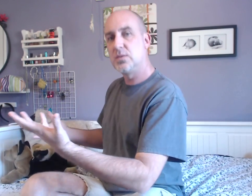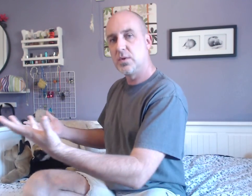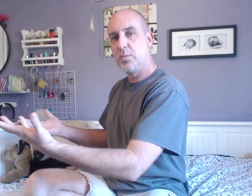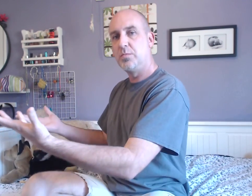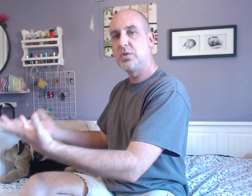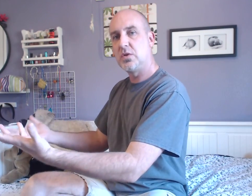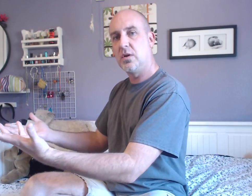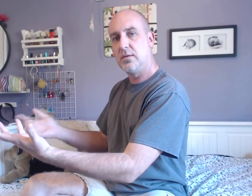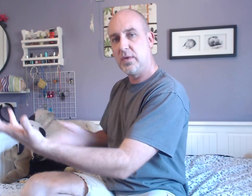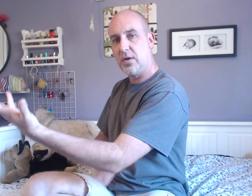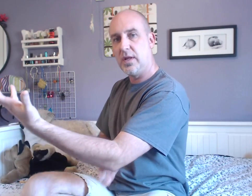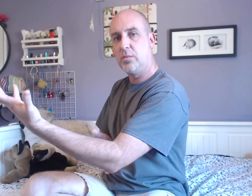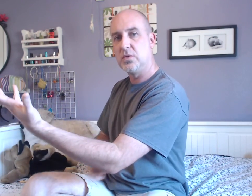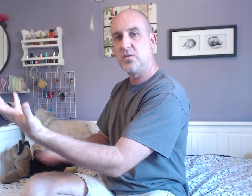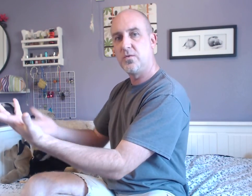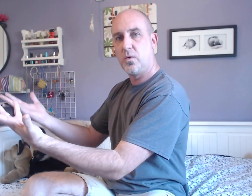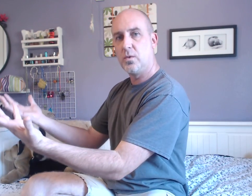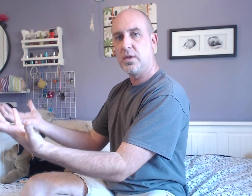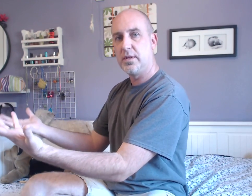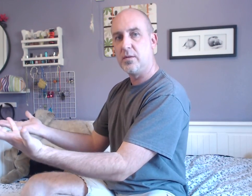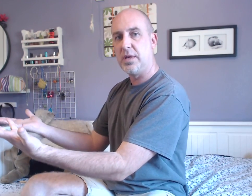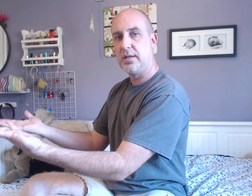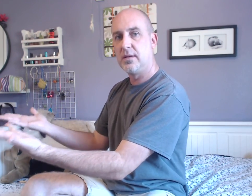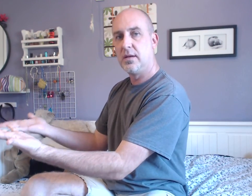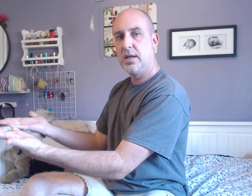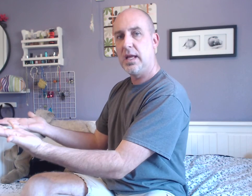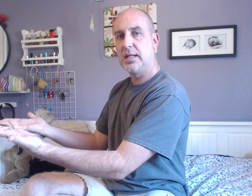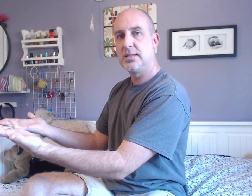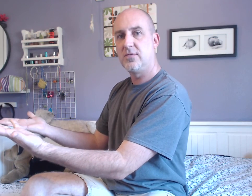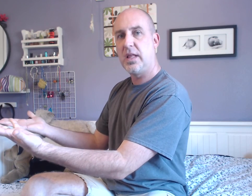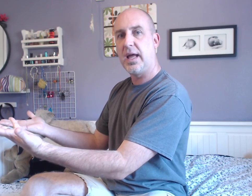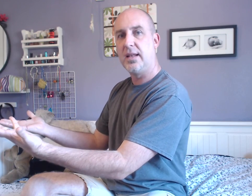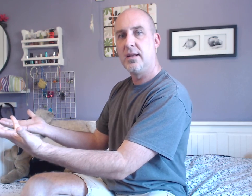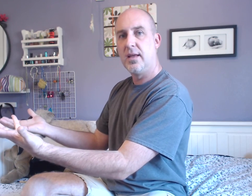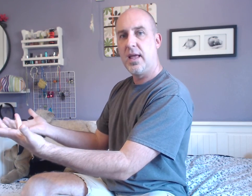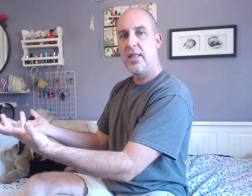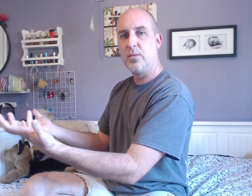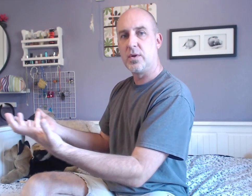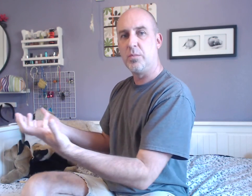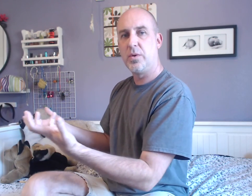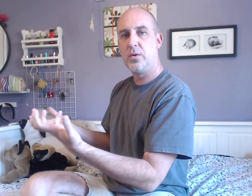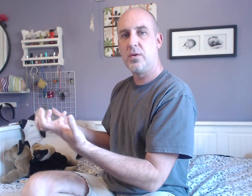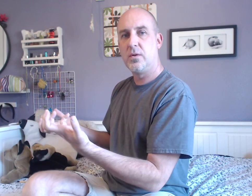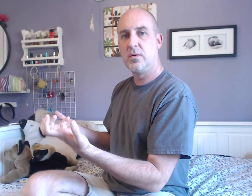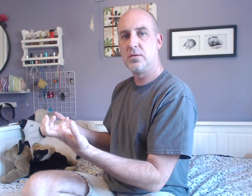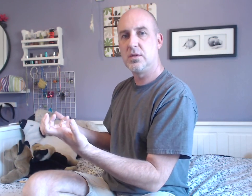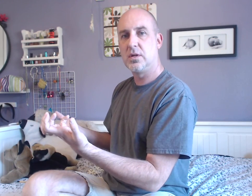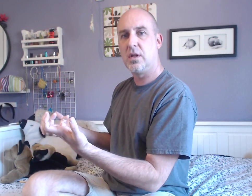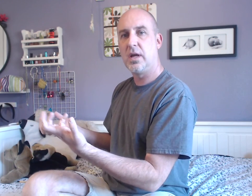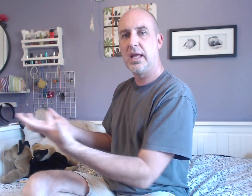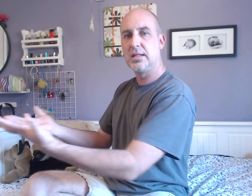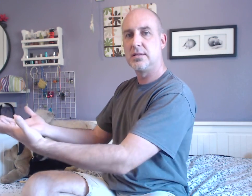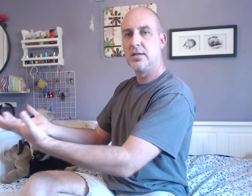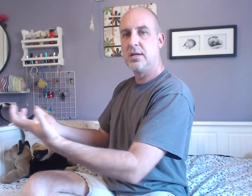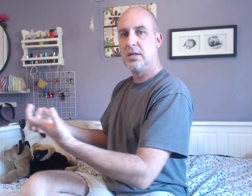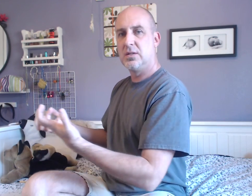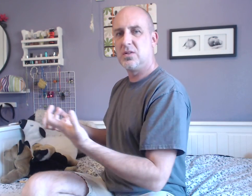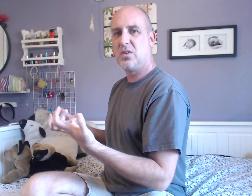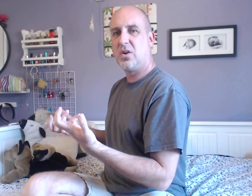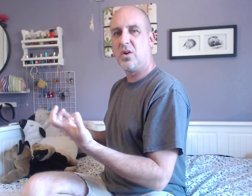going to start with our elbows forward a little bit, hands flat, and then we're going to pull to the claw hands so that our arms